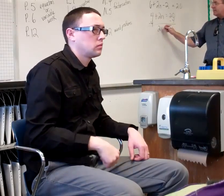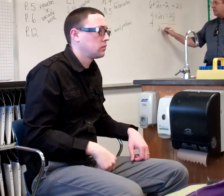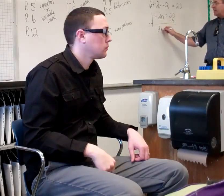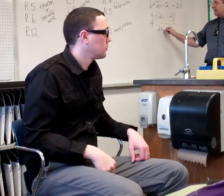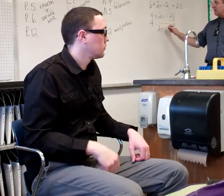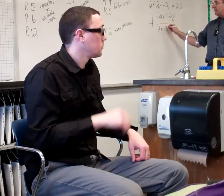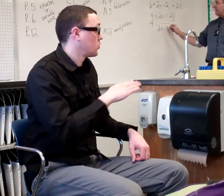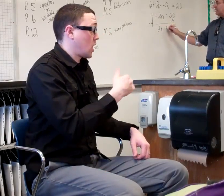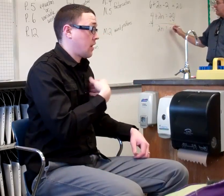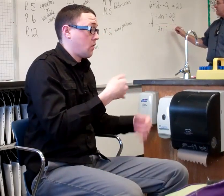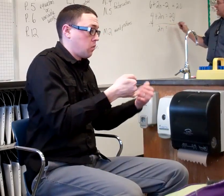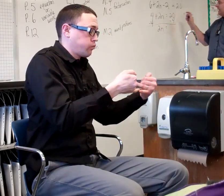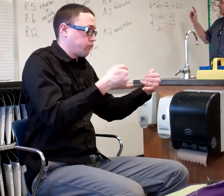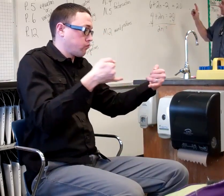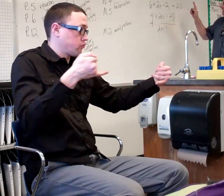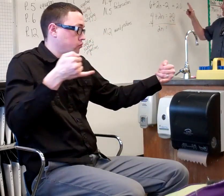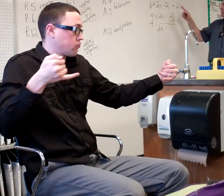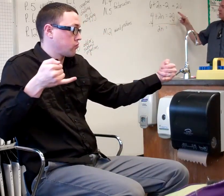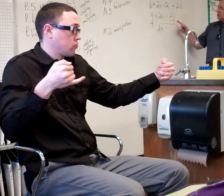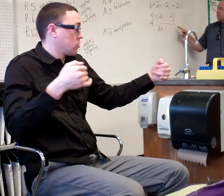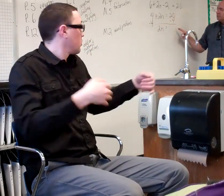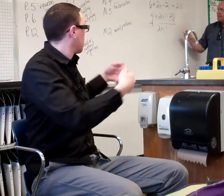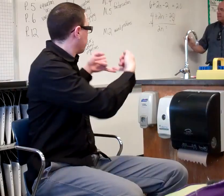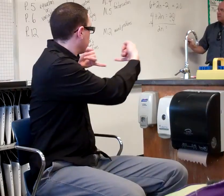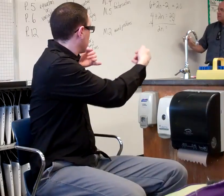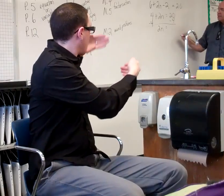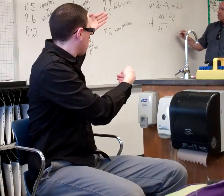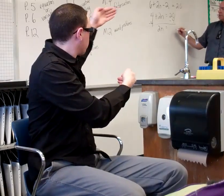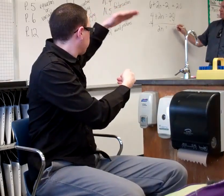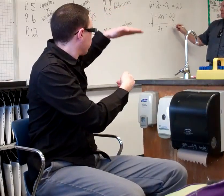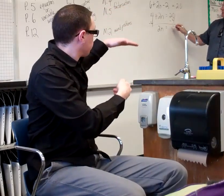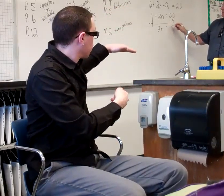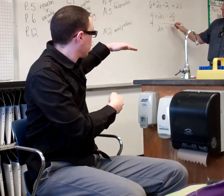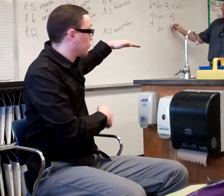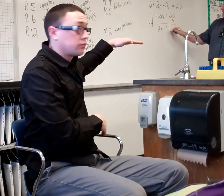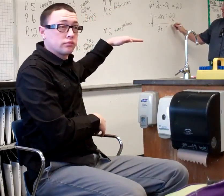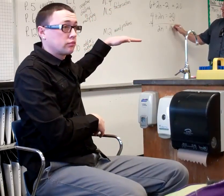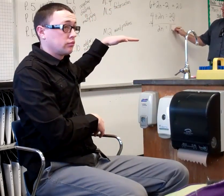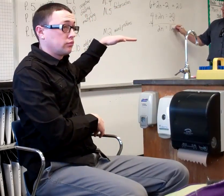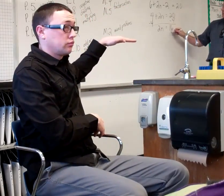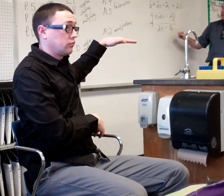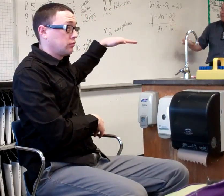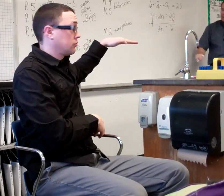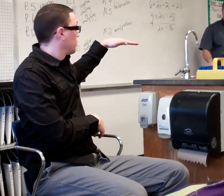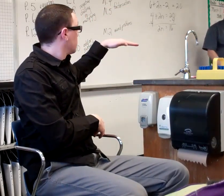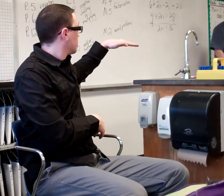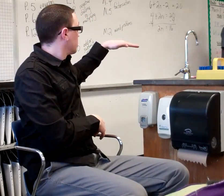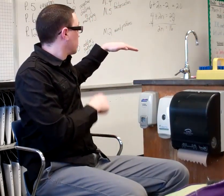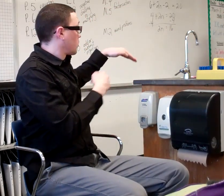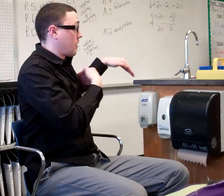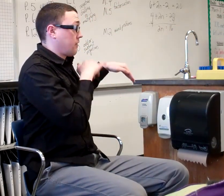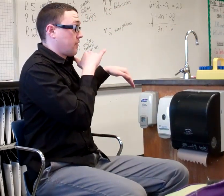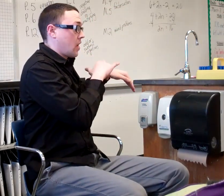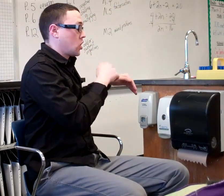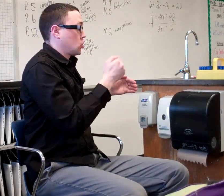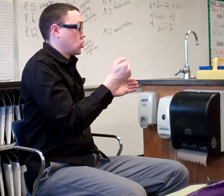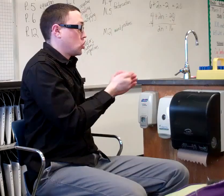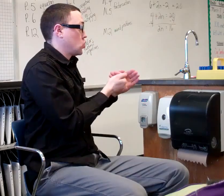and I bring down anything that I haven't done or do my calculations, and I have that new look.